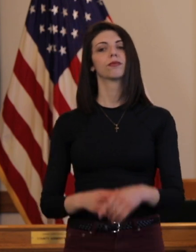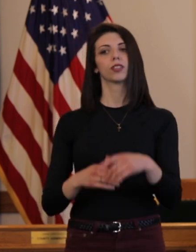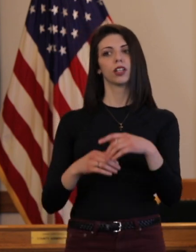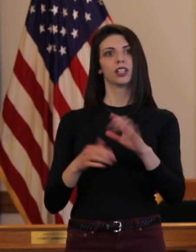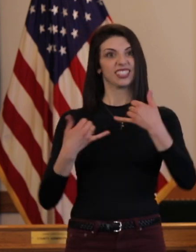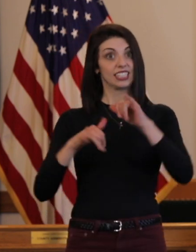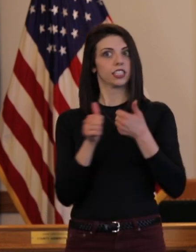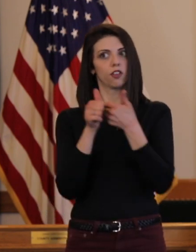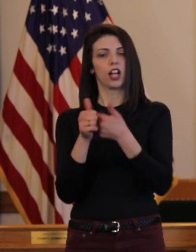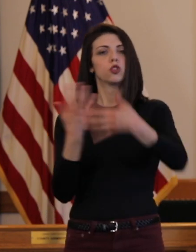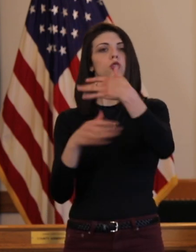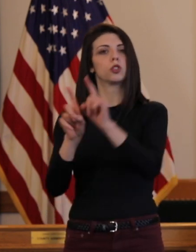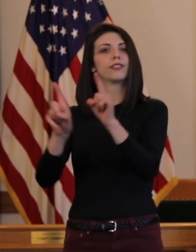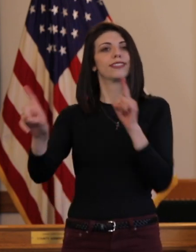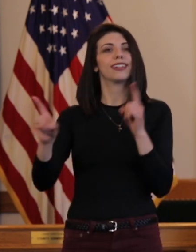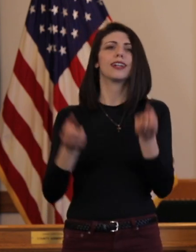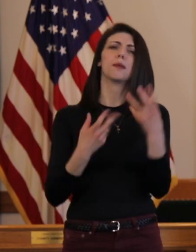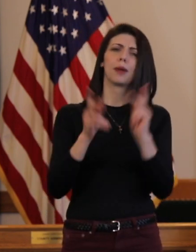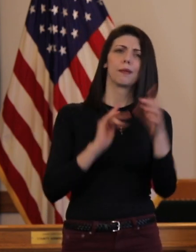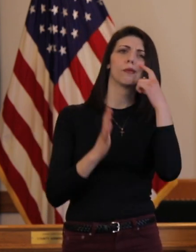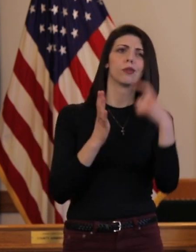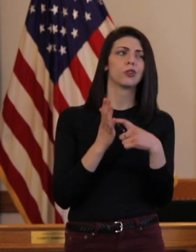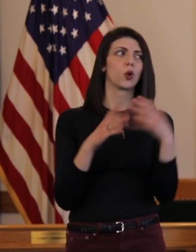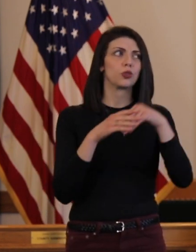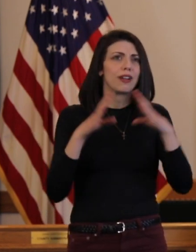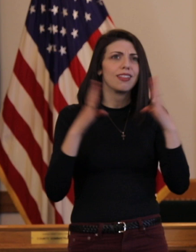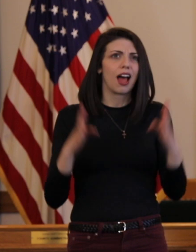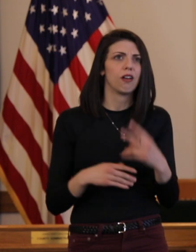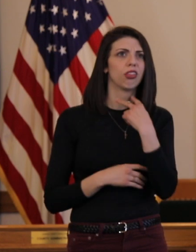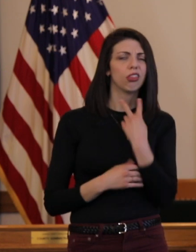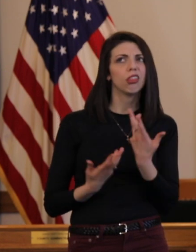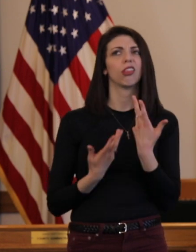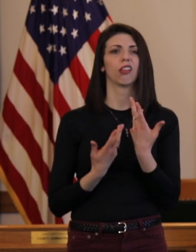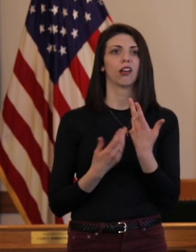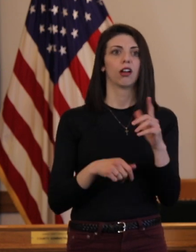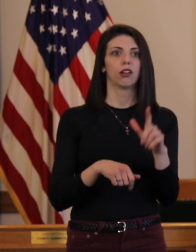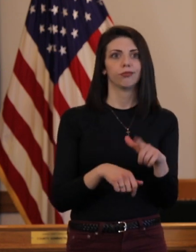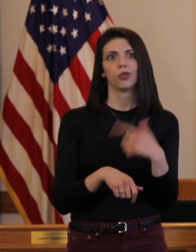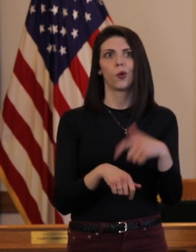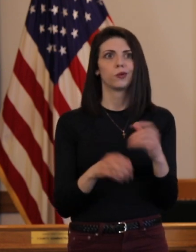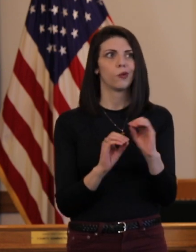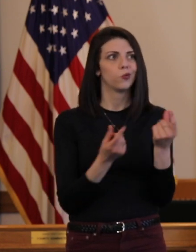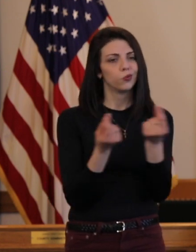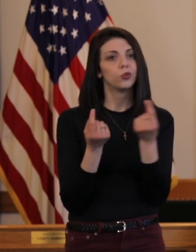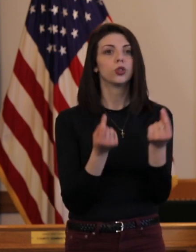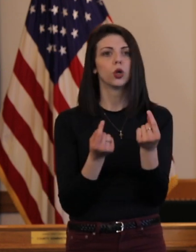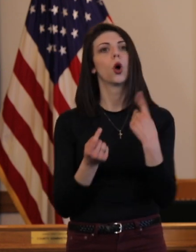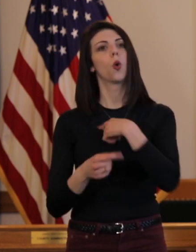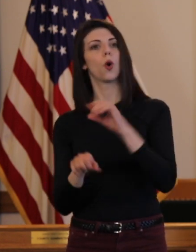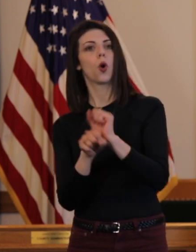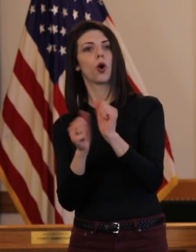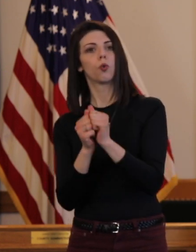many people have found themselves spending their day housebound with a lot of free time on their hands. Oswego County Workforce New York is a county